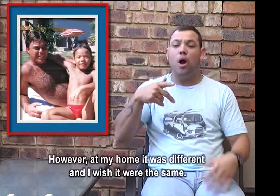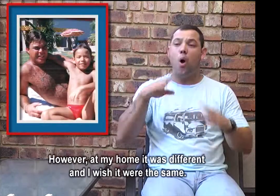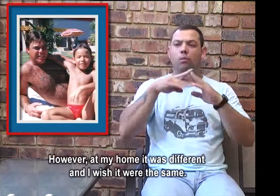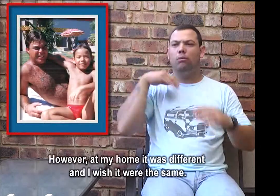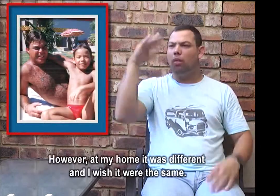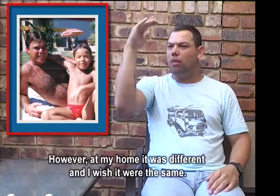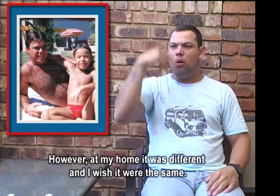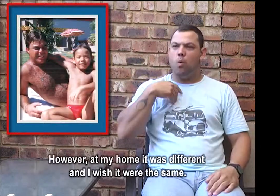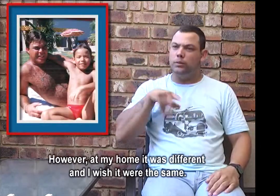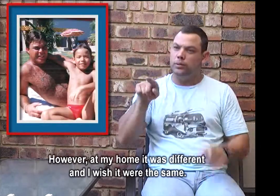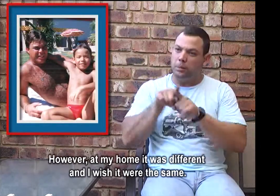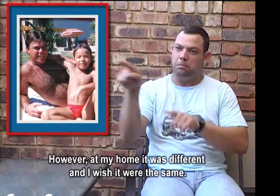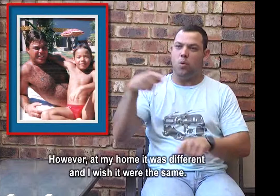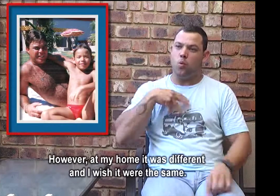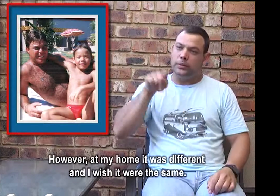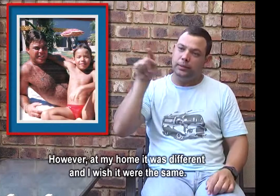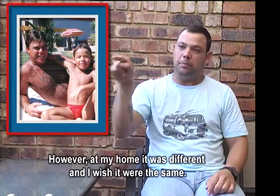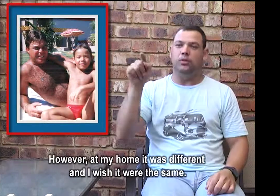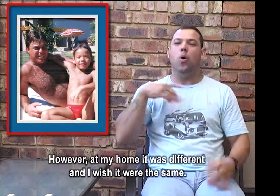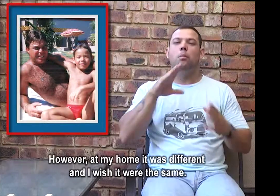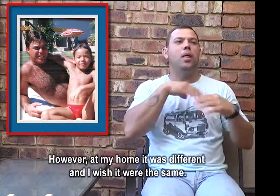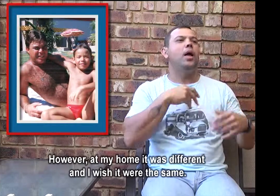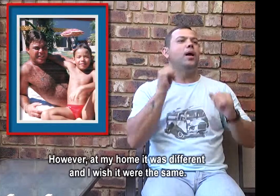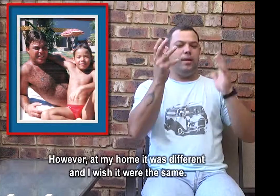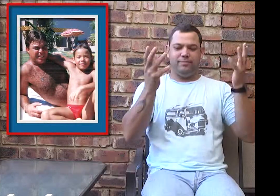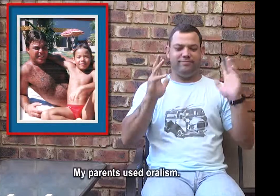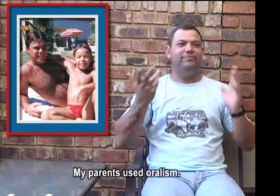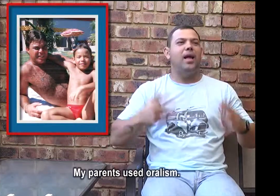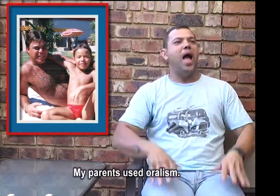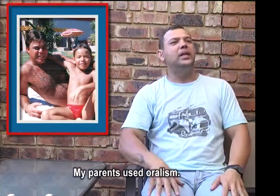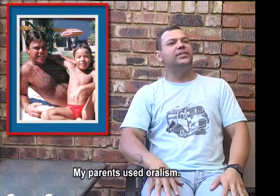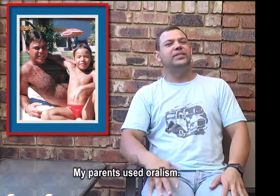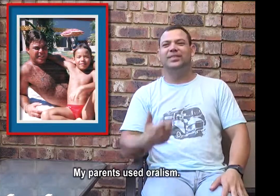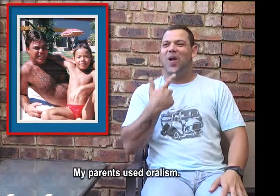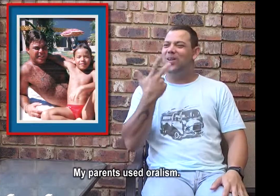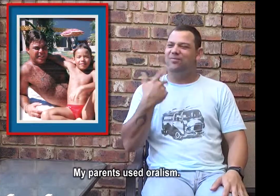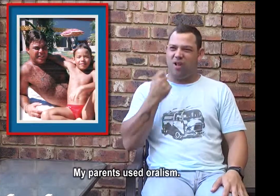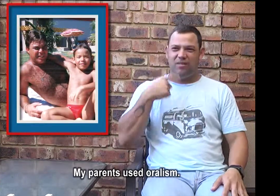However, at my home it was different, and I wish it were the same. My parents used oralism.